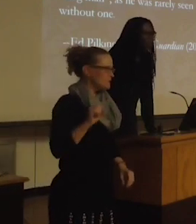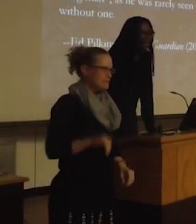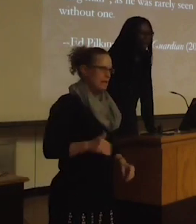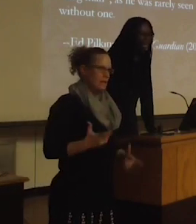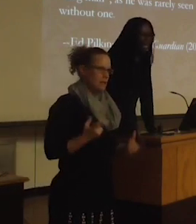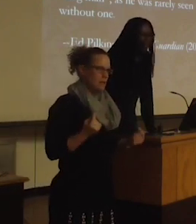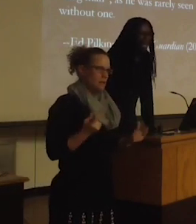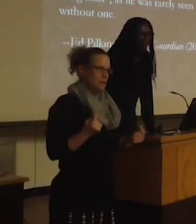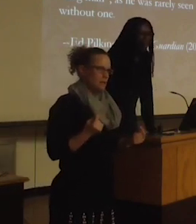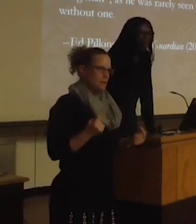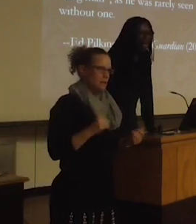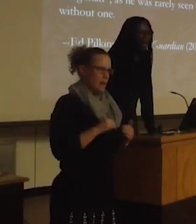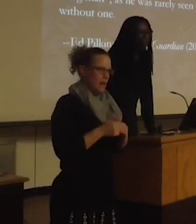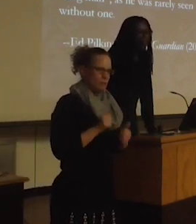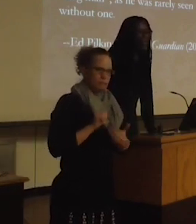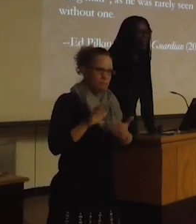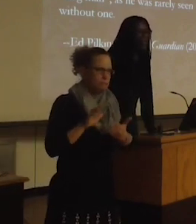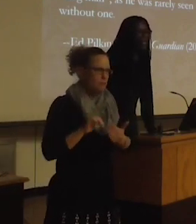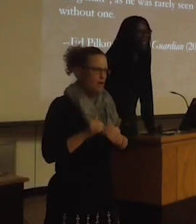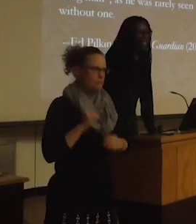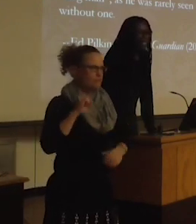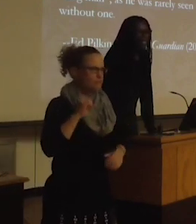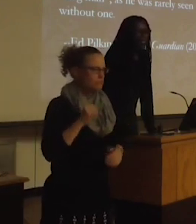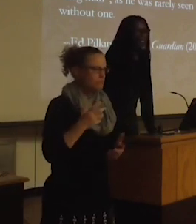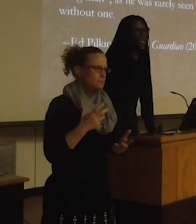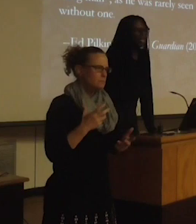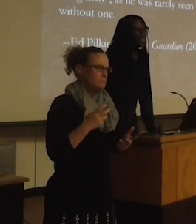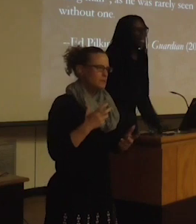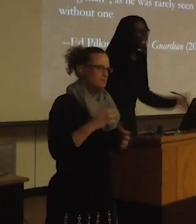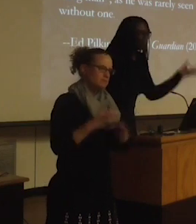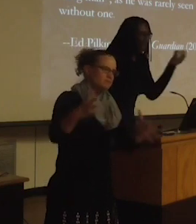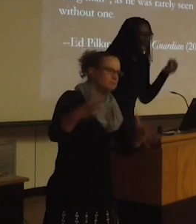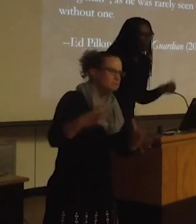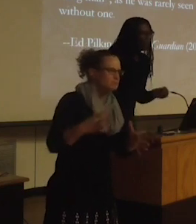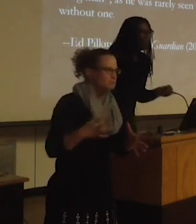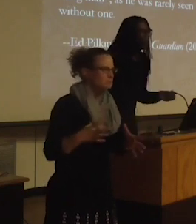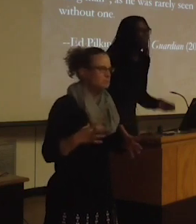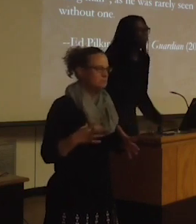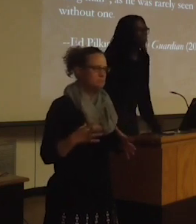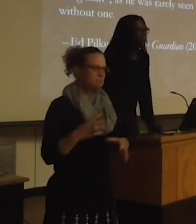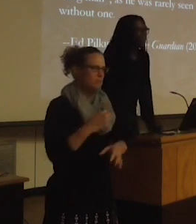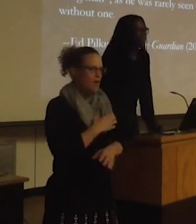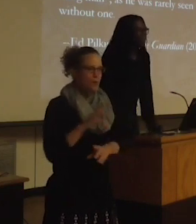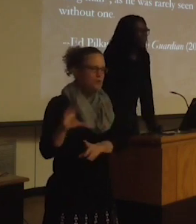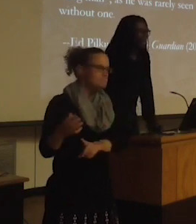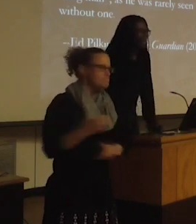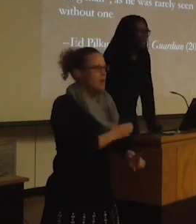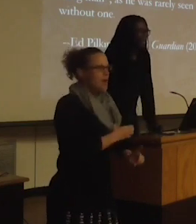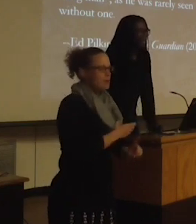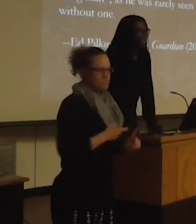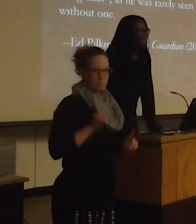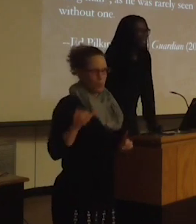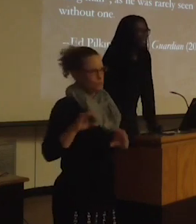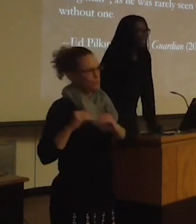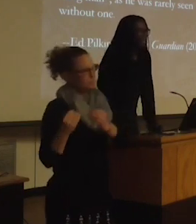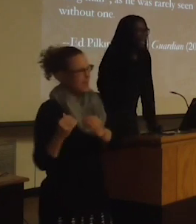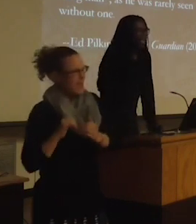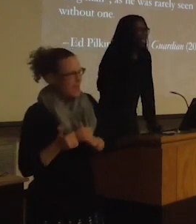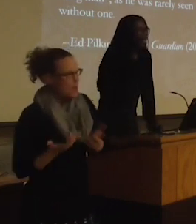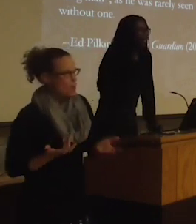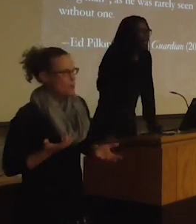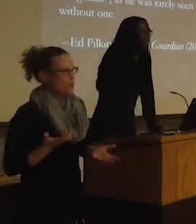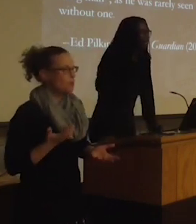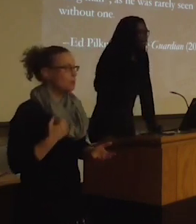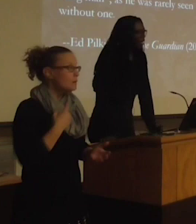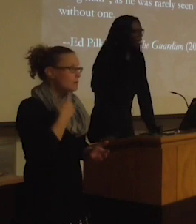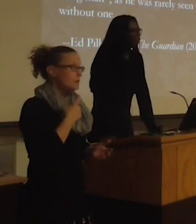we make ourselves a part of that disassociates and takes power away from those institutions? And